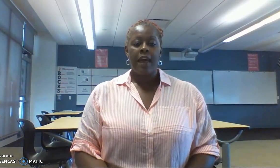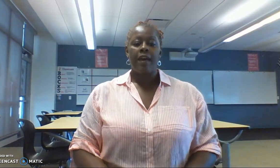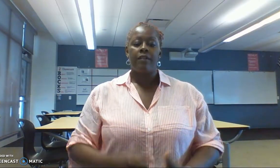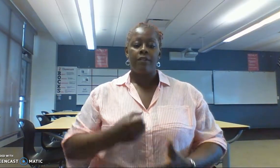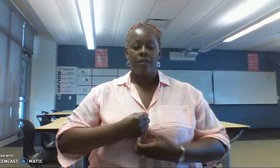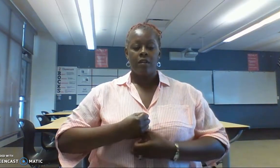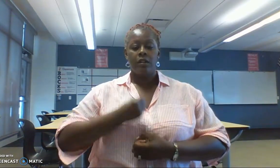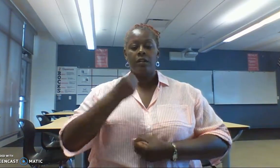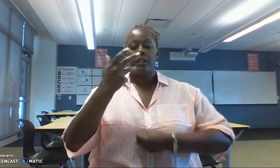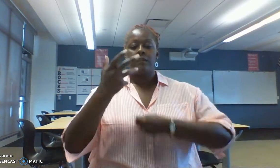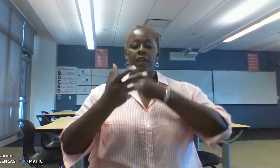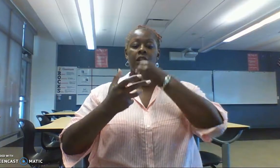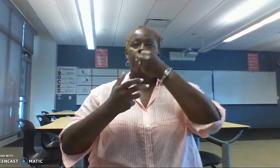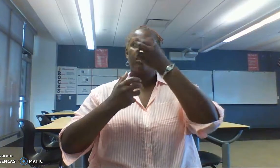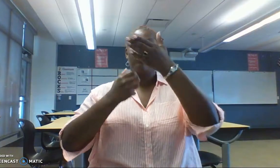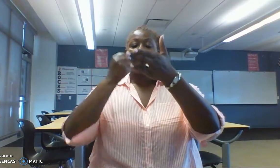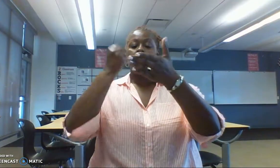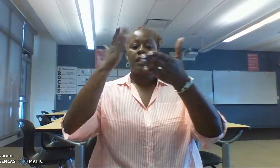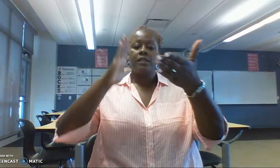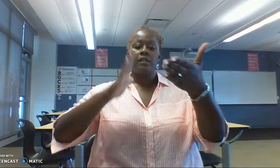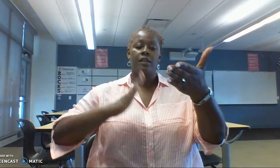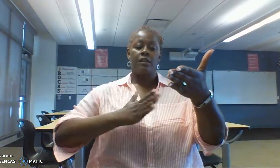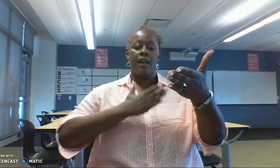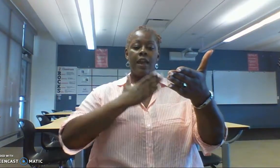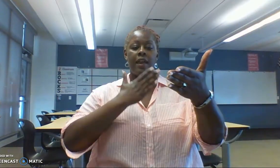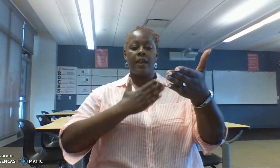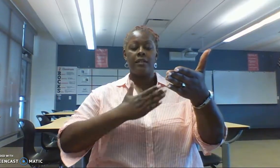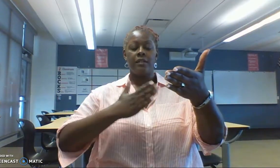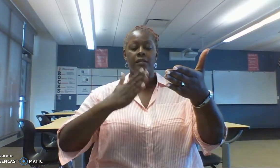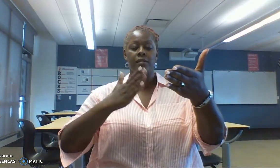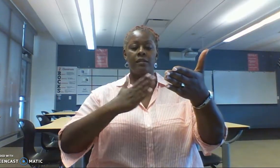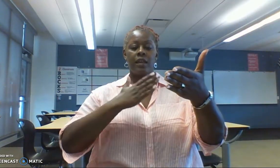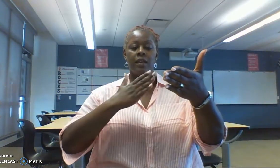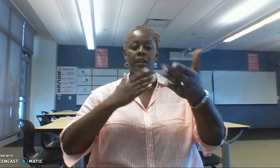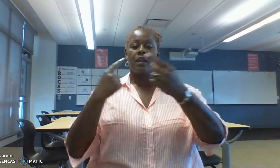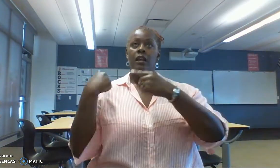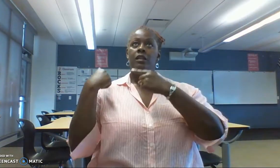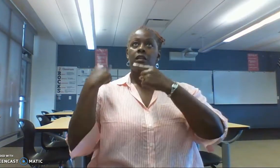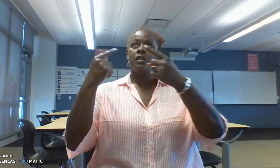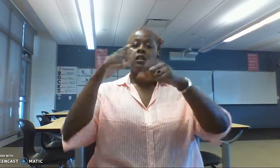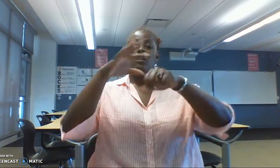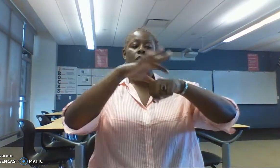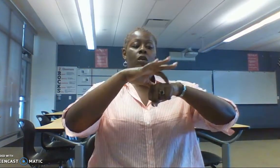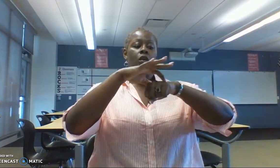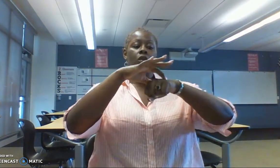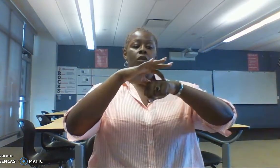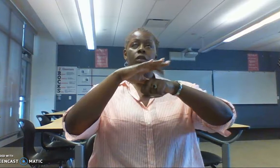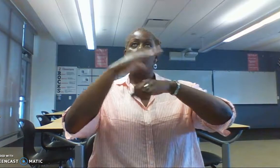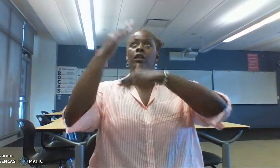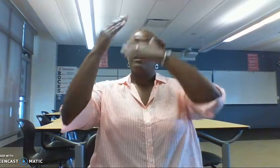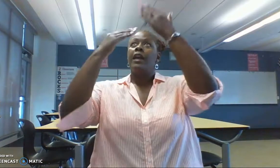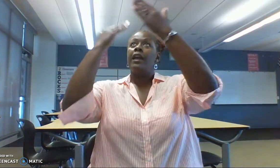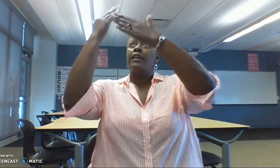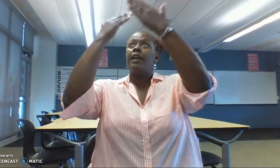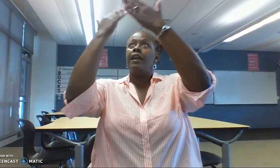have lift every voice and sing till earth and